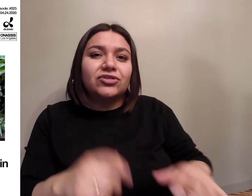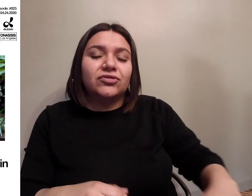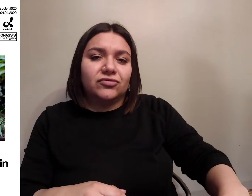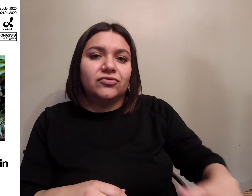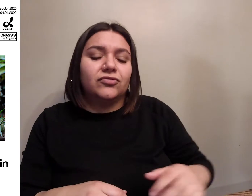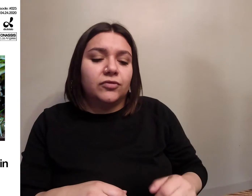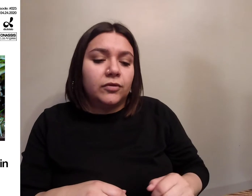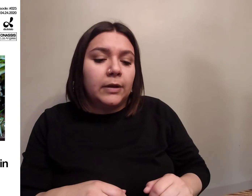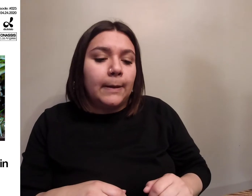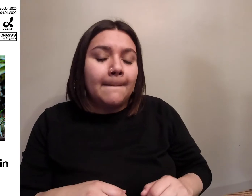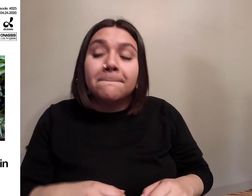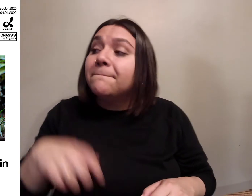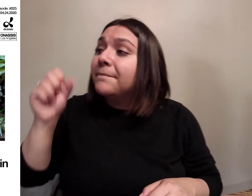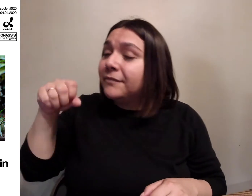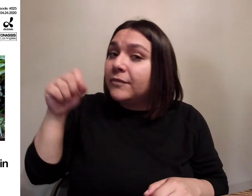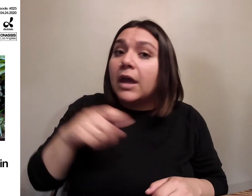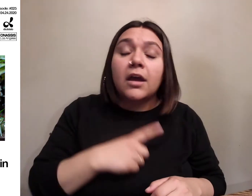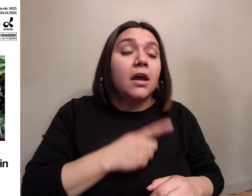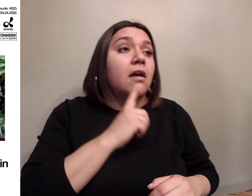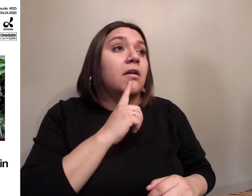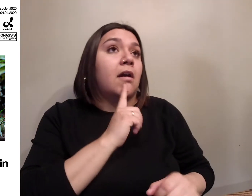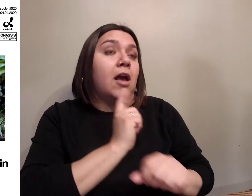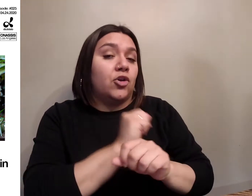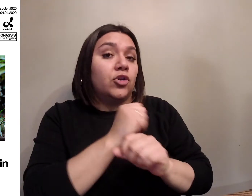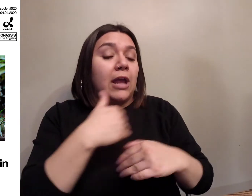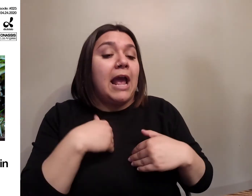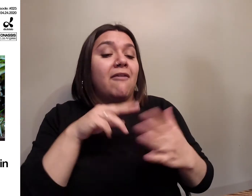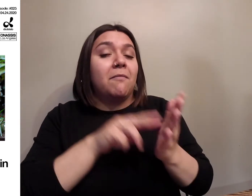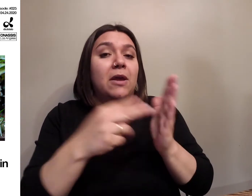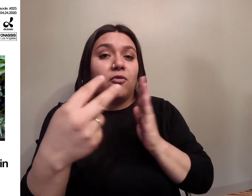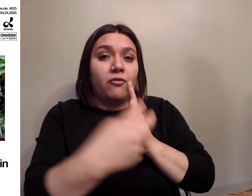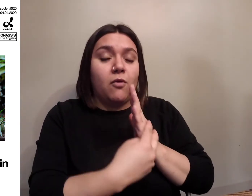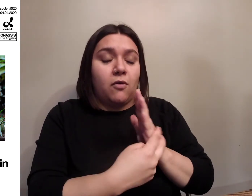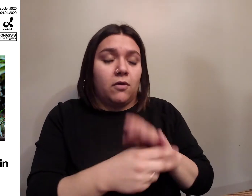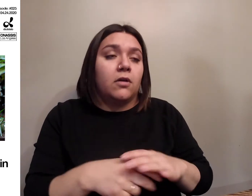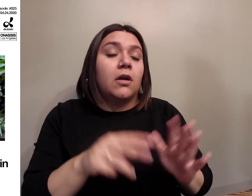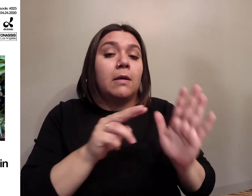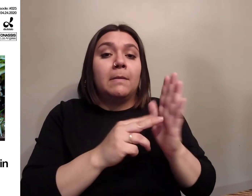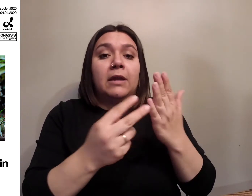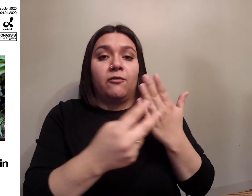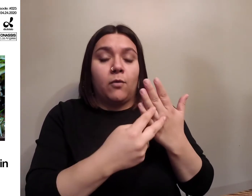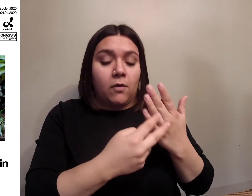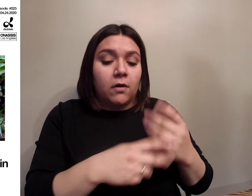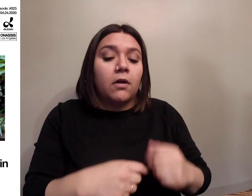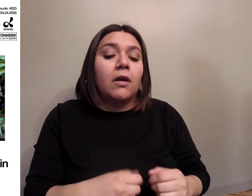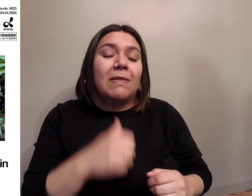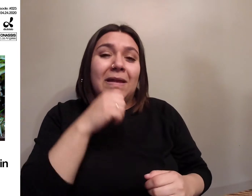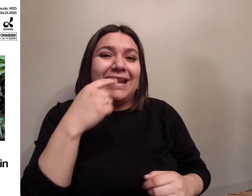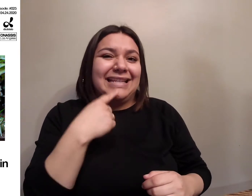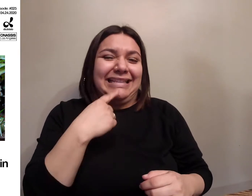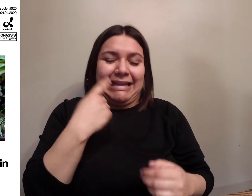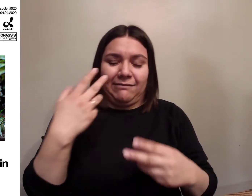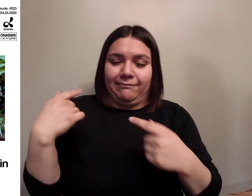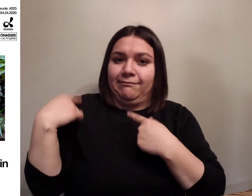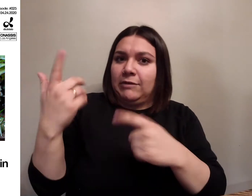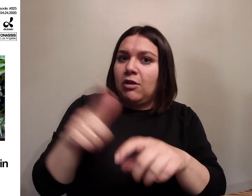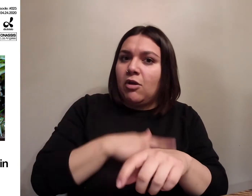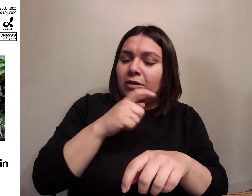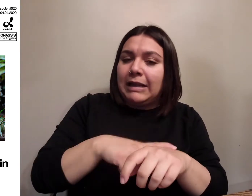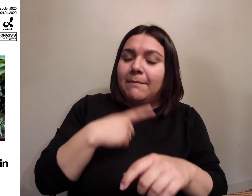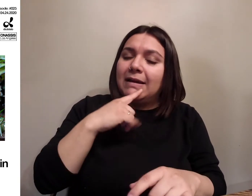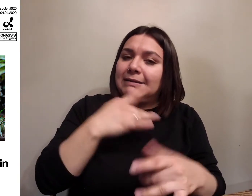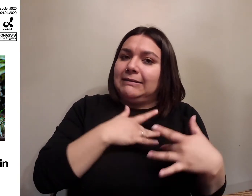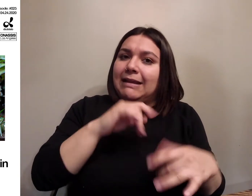so much is lost. And as you said, so much is already lost. Yeah. Actually, there's